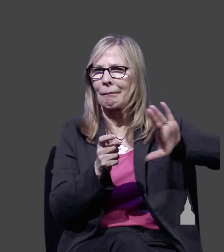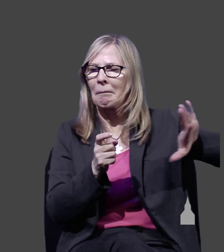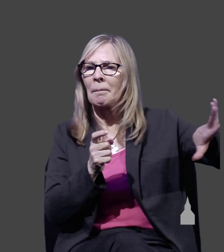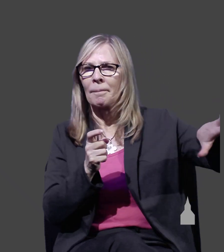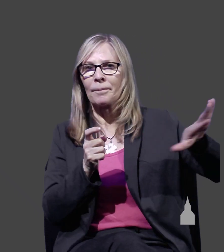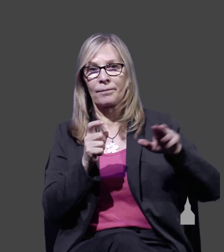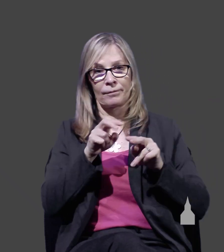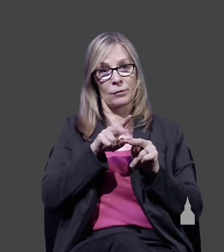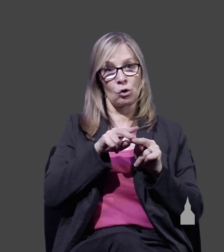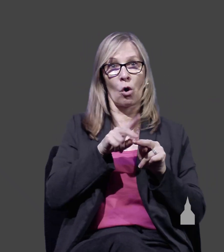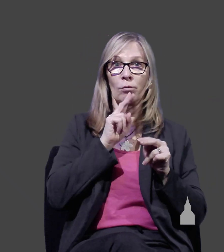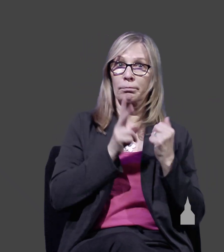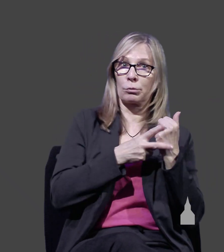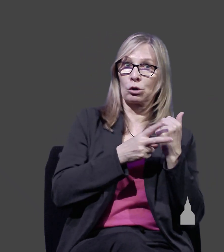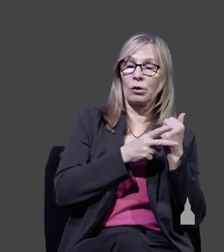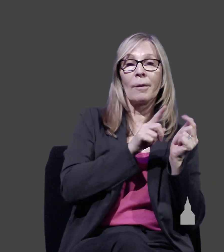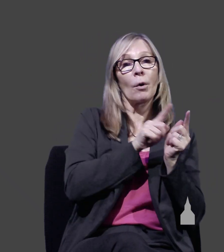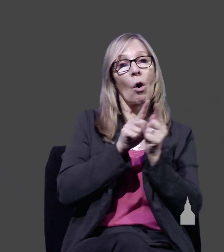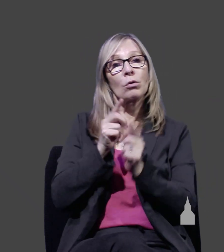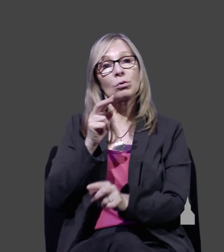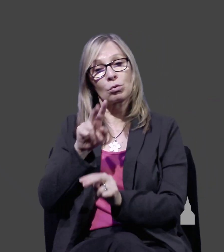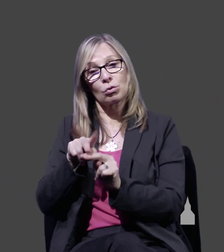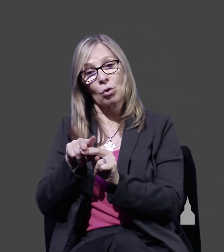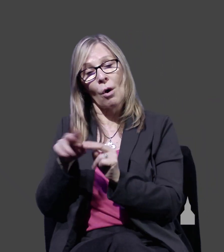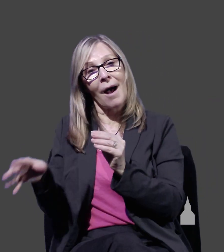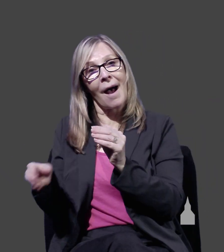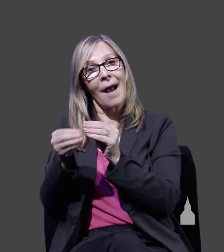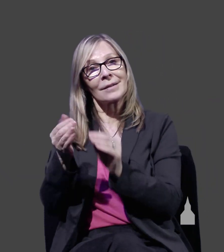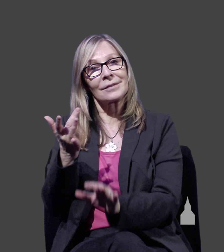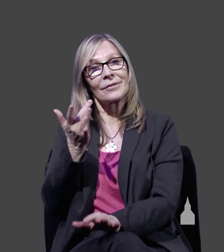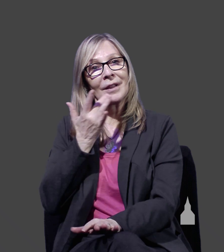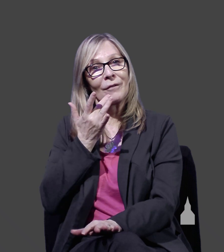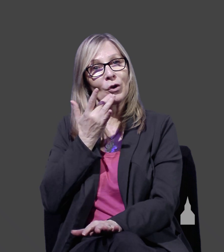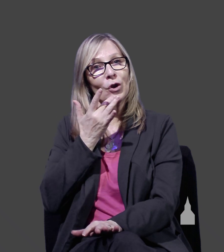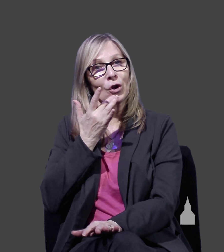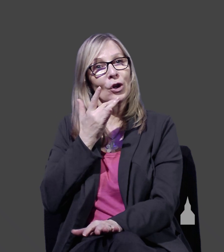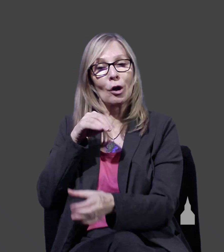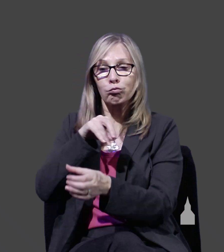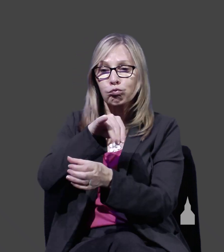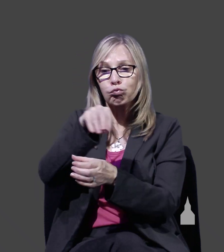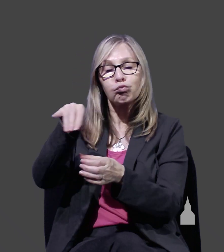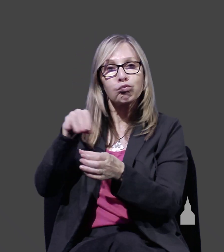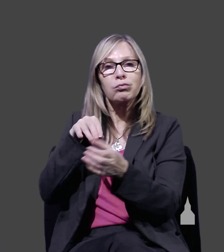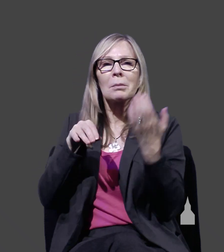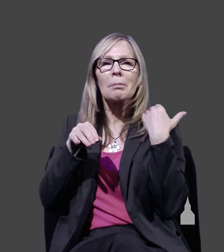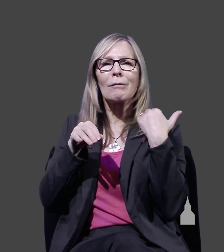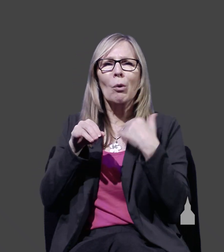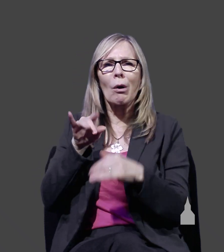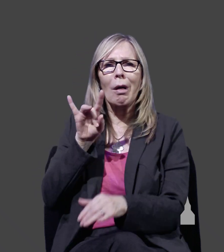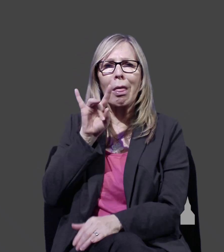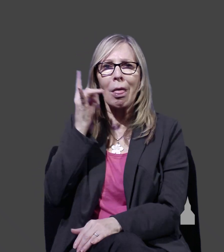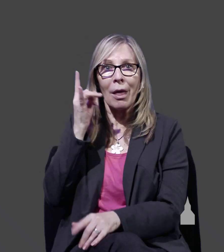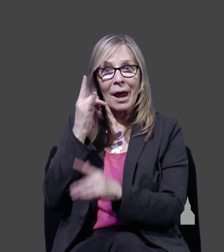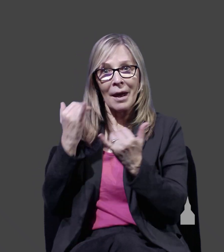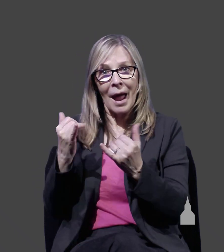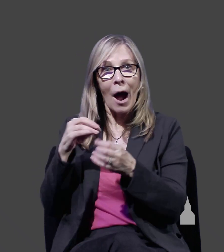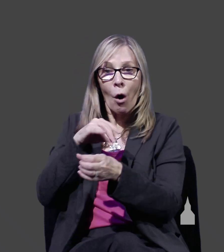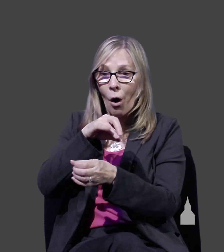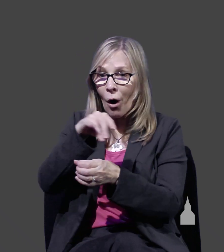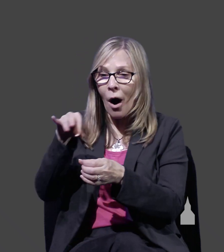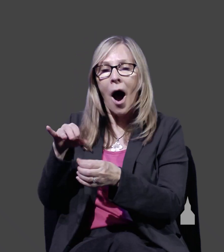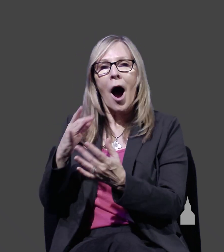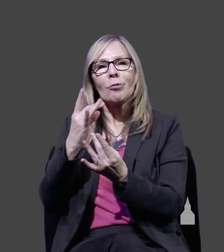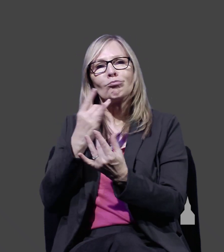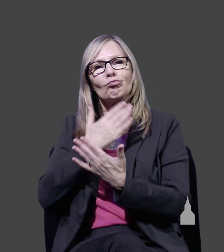So salt's a preservative, but also it adds flavor. It's a seasoning that makes bland things more pleasant and enjoyable, and